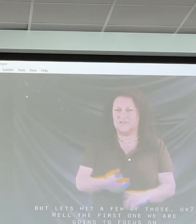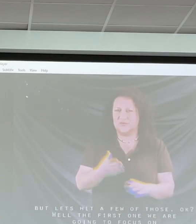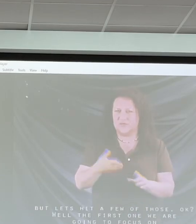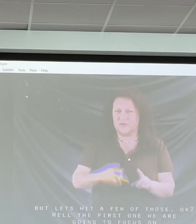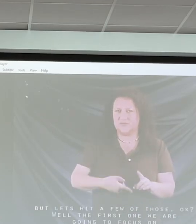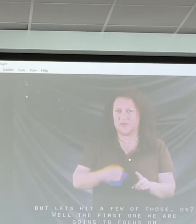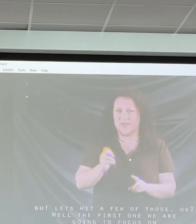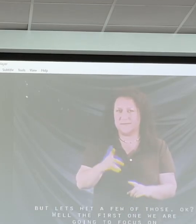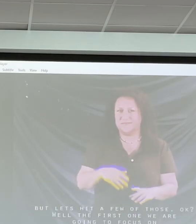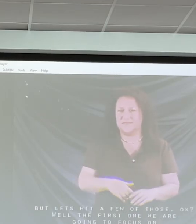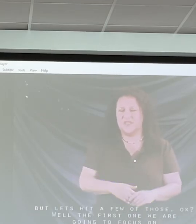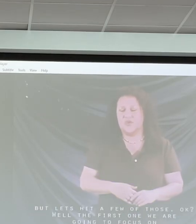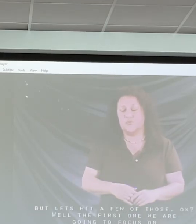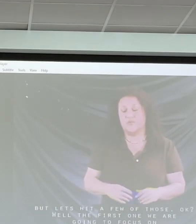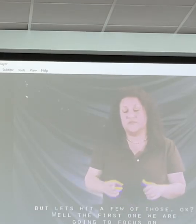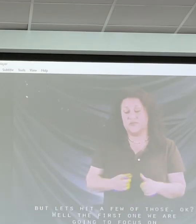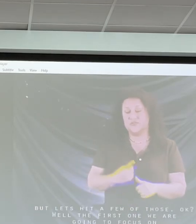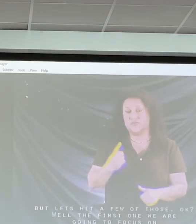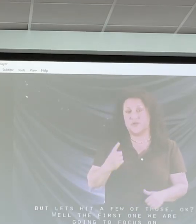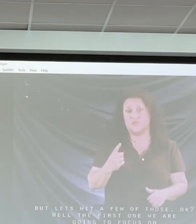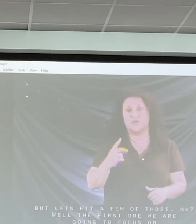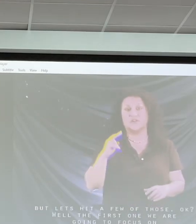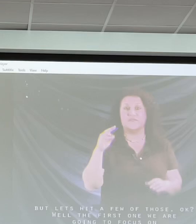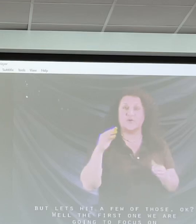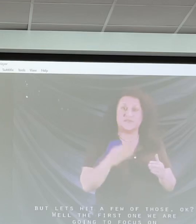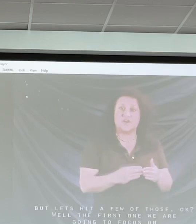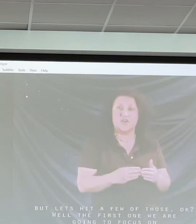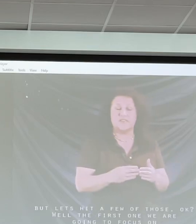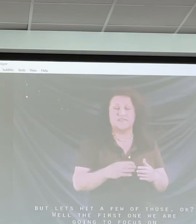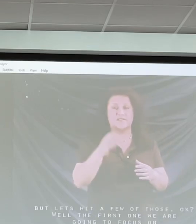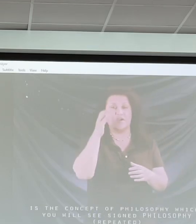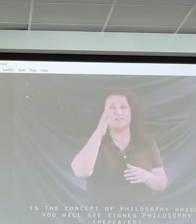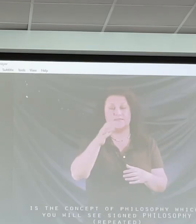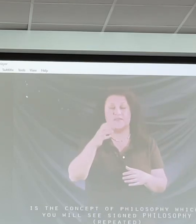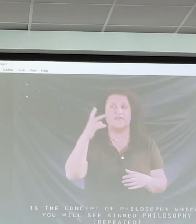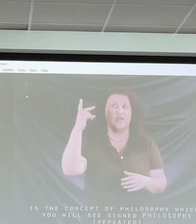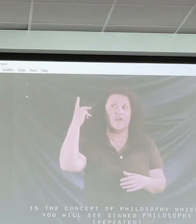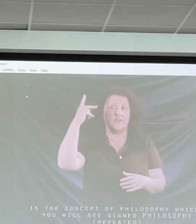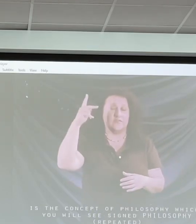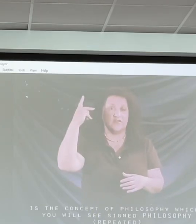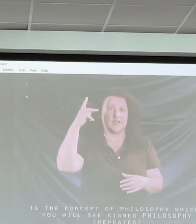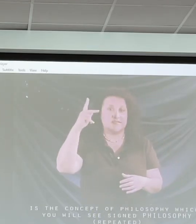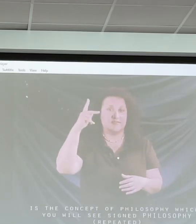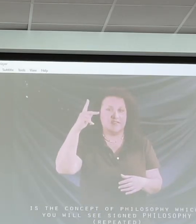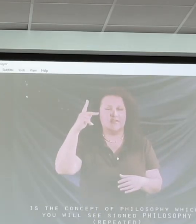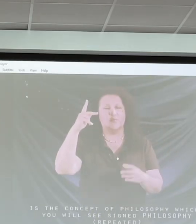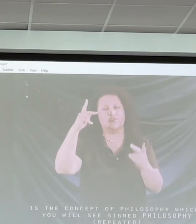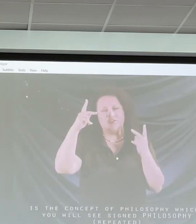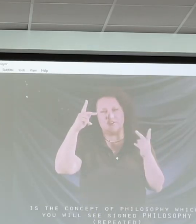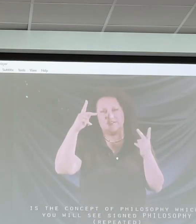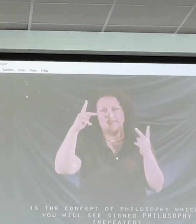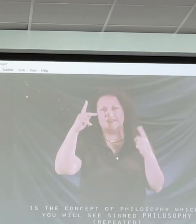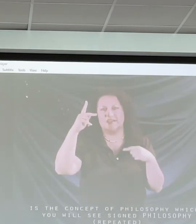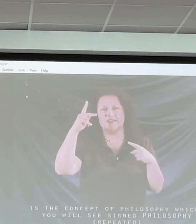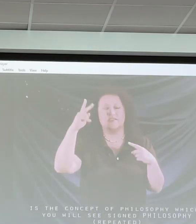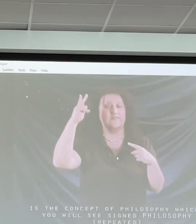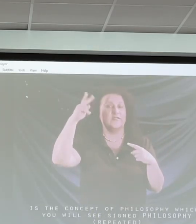of those, okay? Well, the first one we're going to focus on is the concept of philosophy, which you're going to see signed